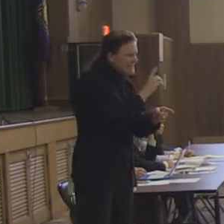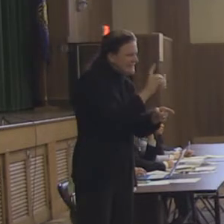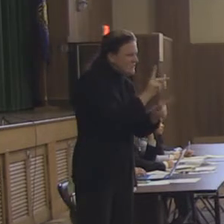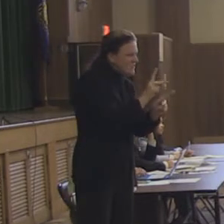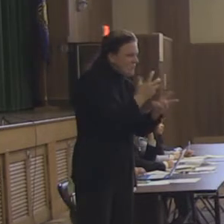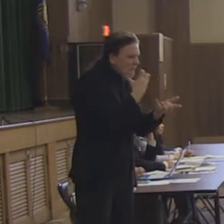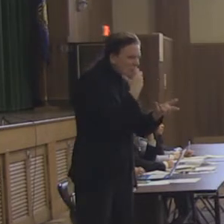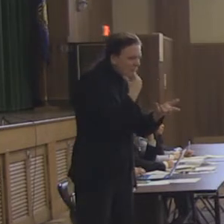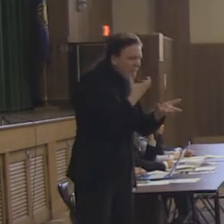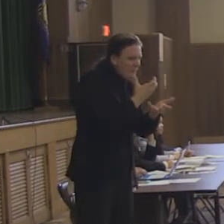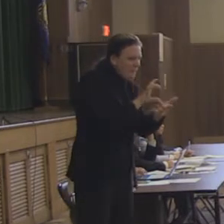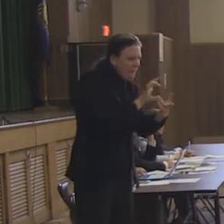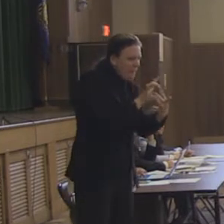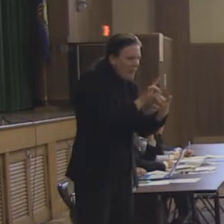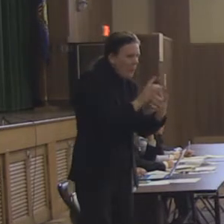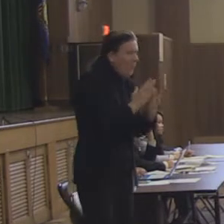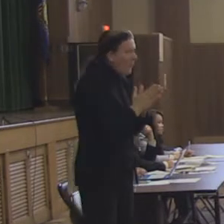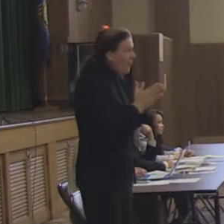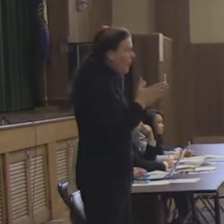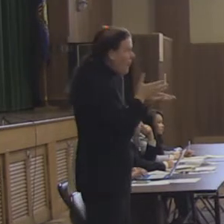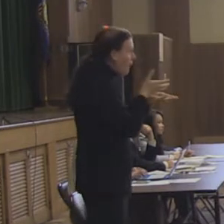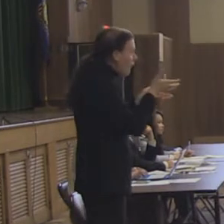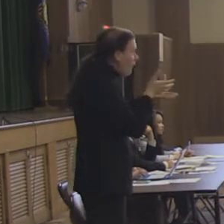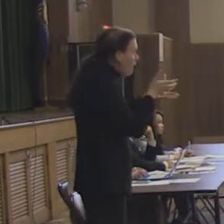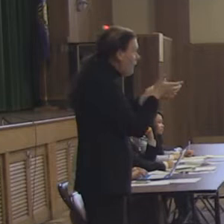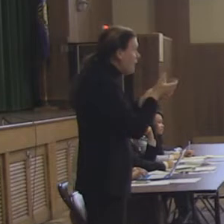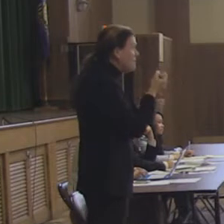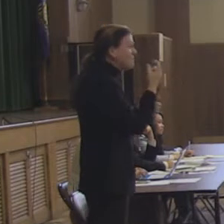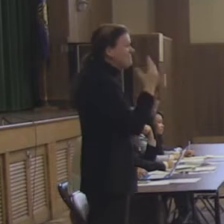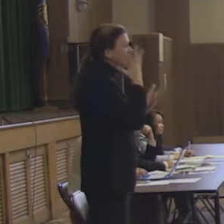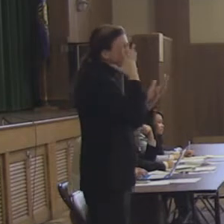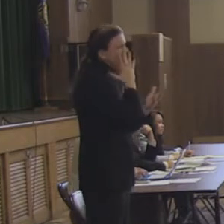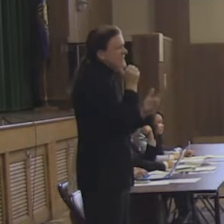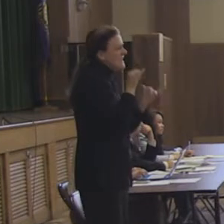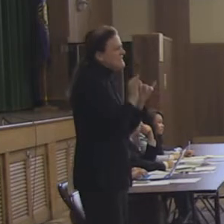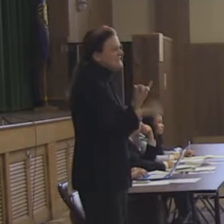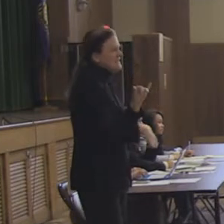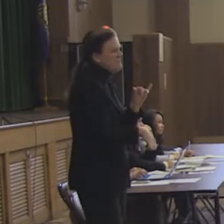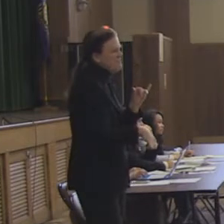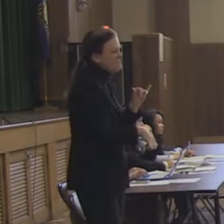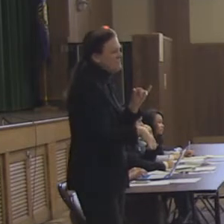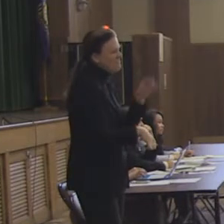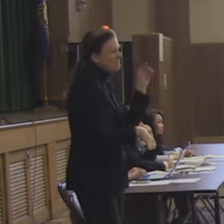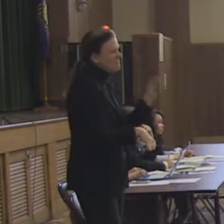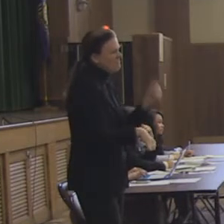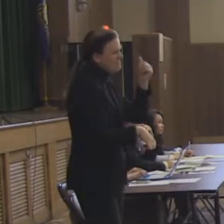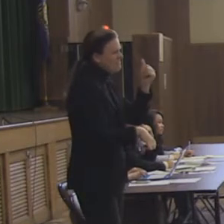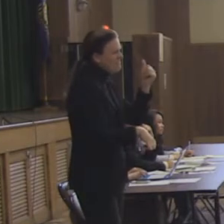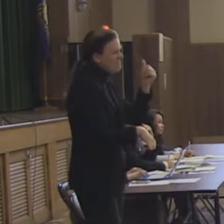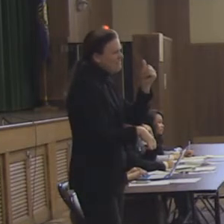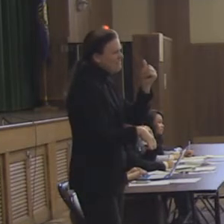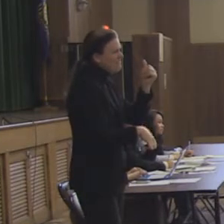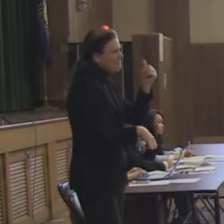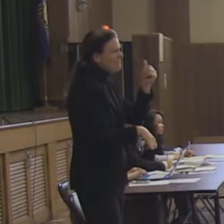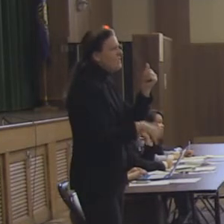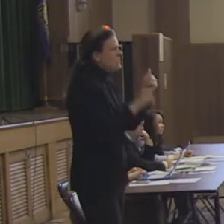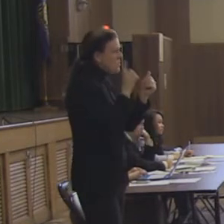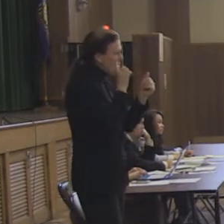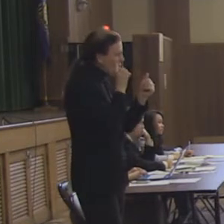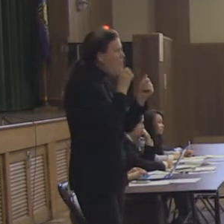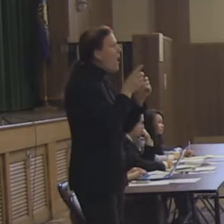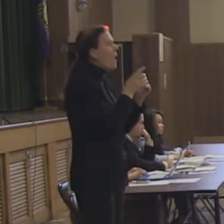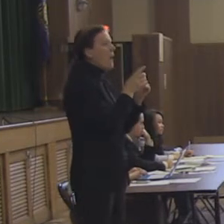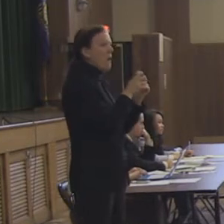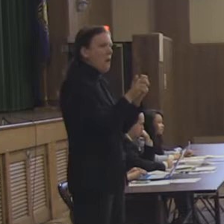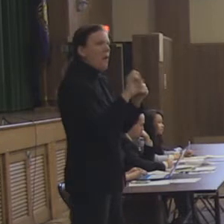with developmental disability than did the staff. And so it was created that there was something better for them, and